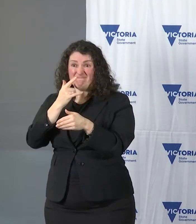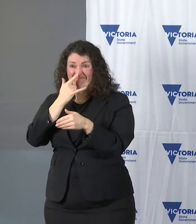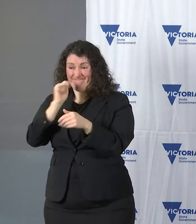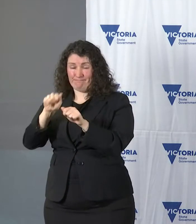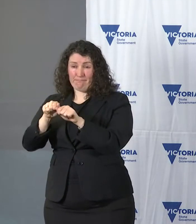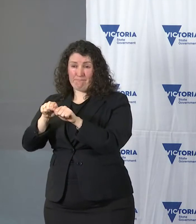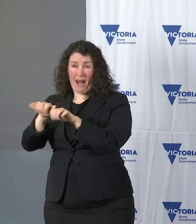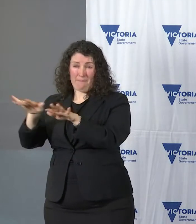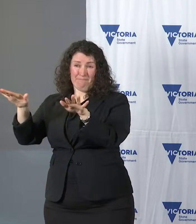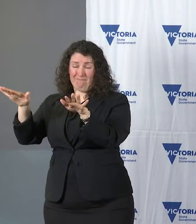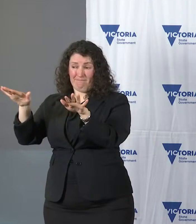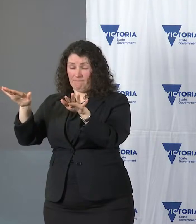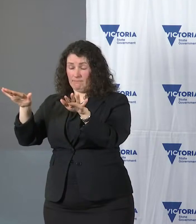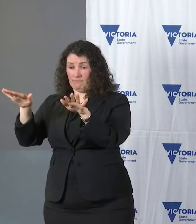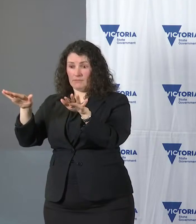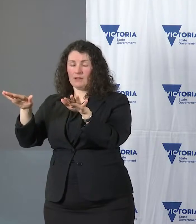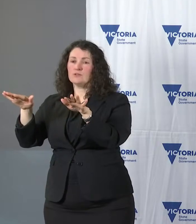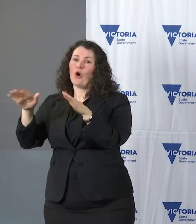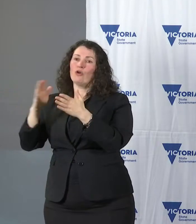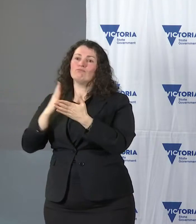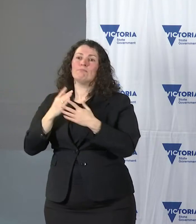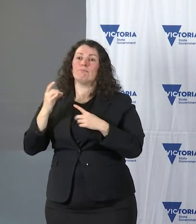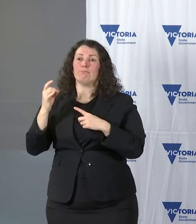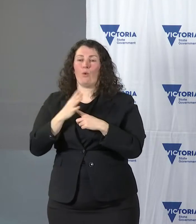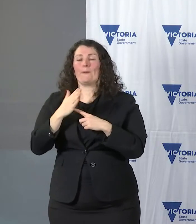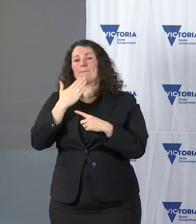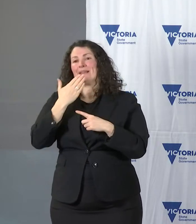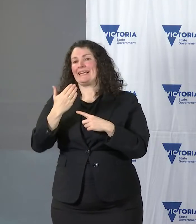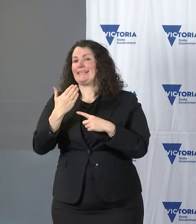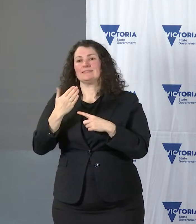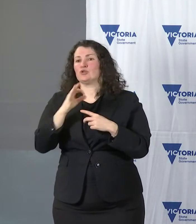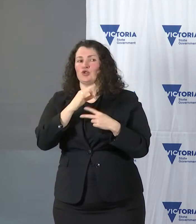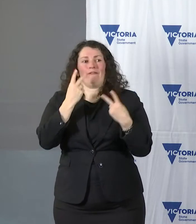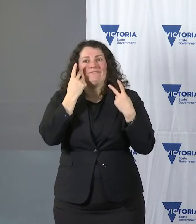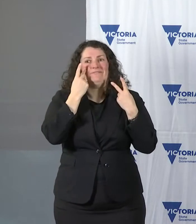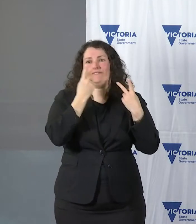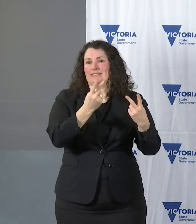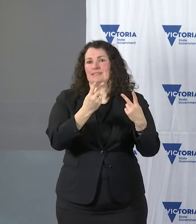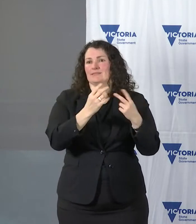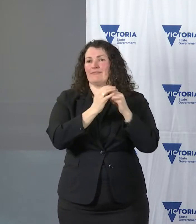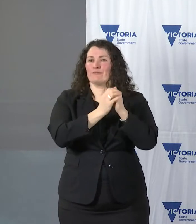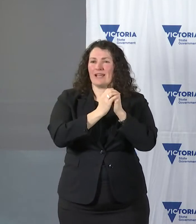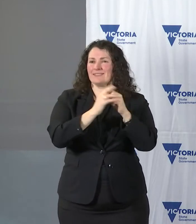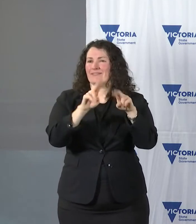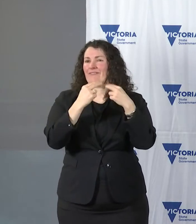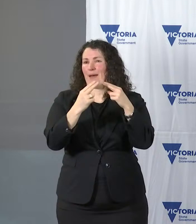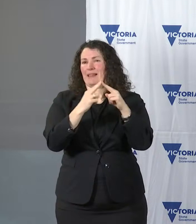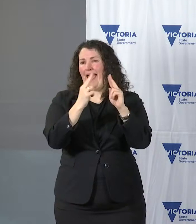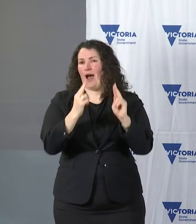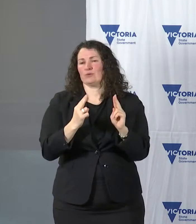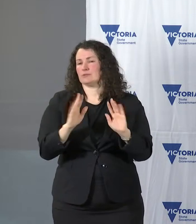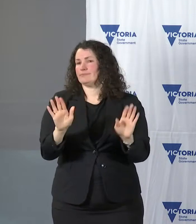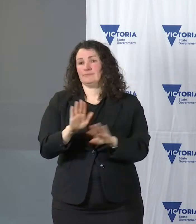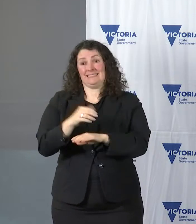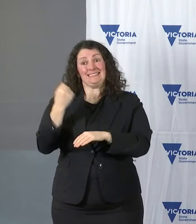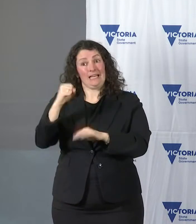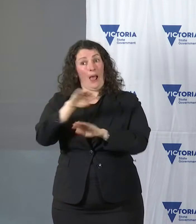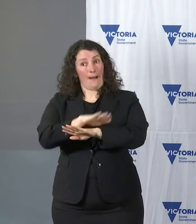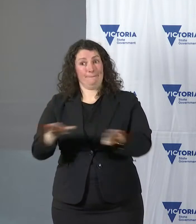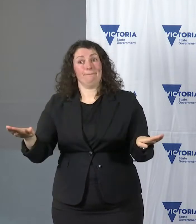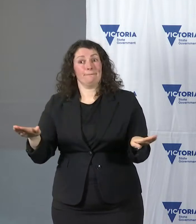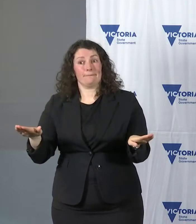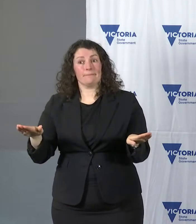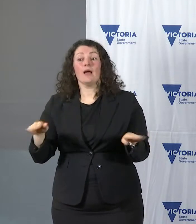here. If you want to see friends and family, you can, but please do so outdoors in a public space, in a group of up to 10